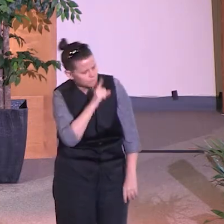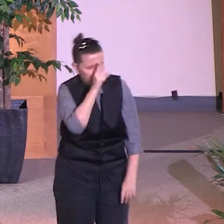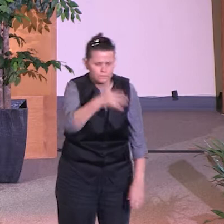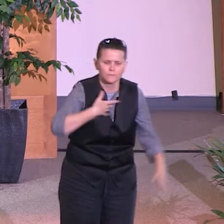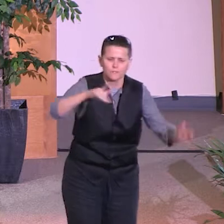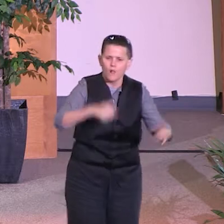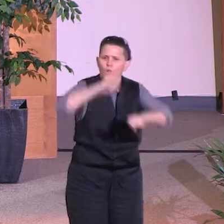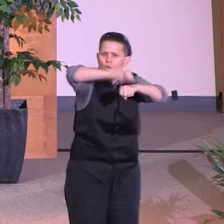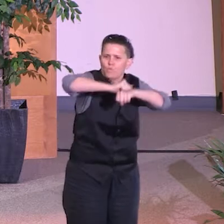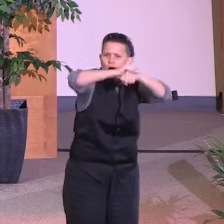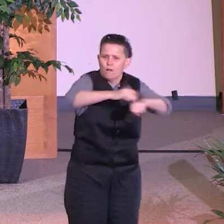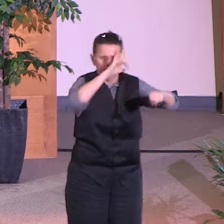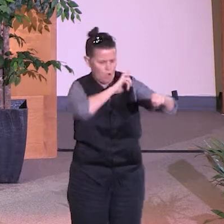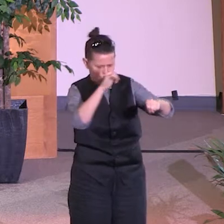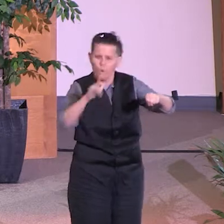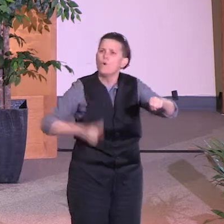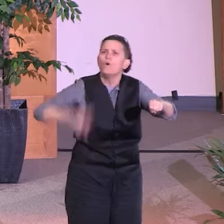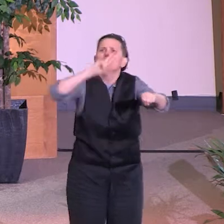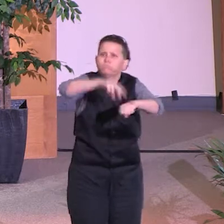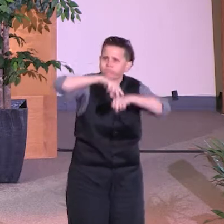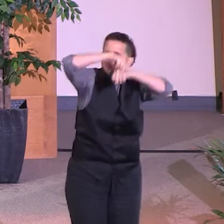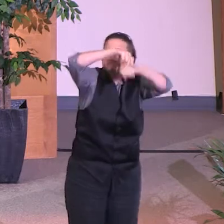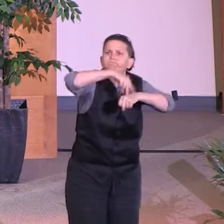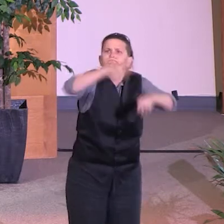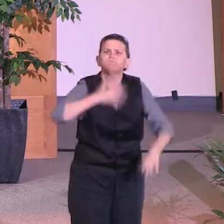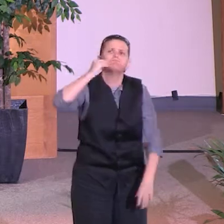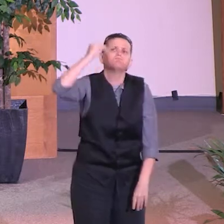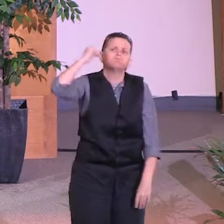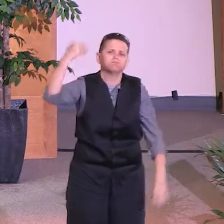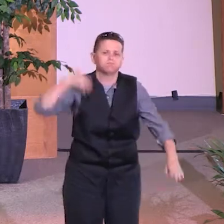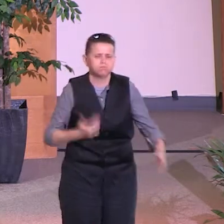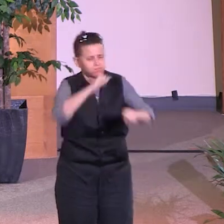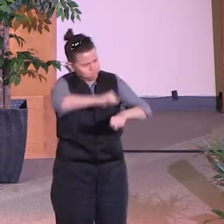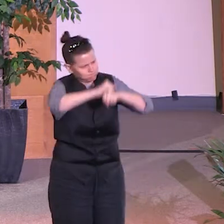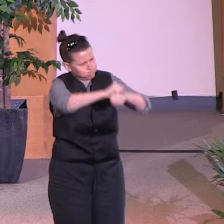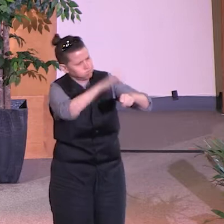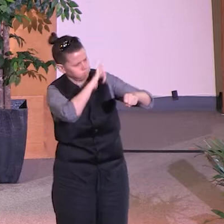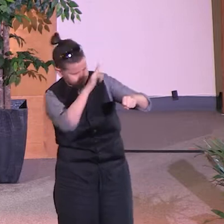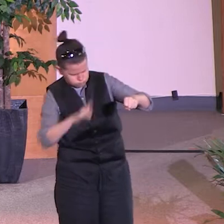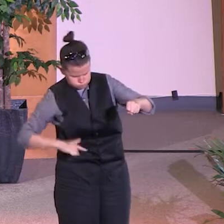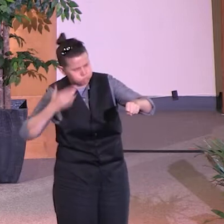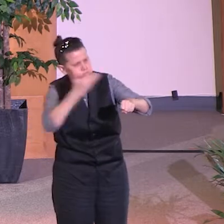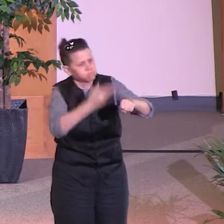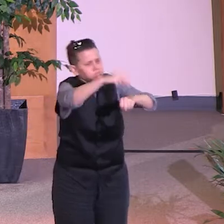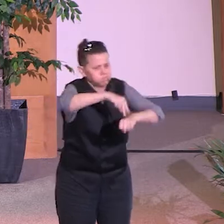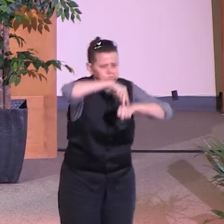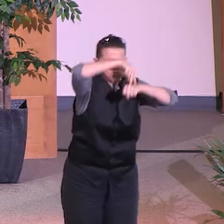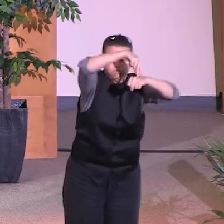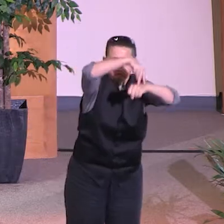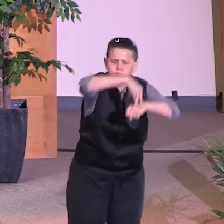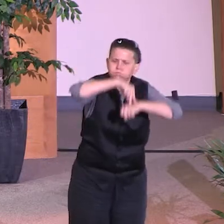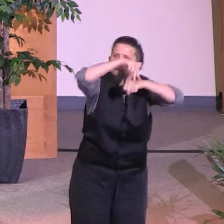Lord, stand on the rock. It's gonna be my home. Gonna stand on the rock. Yes, Lord, gonna